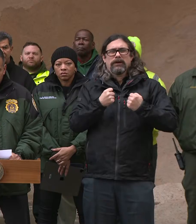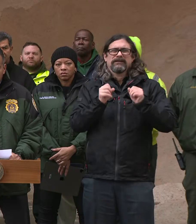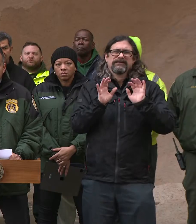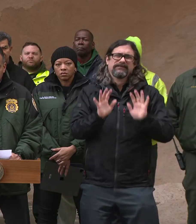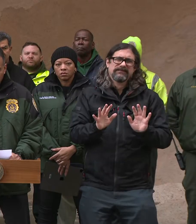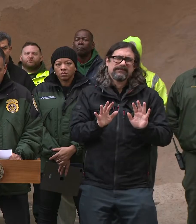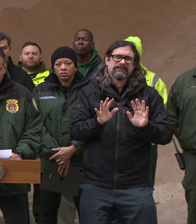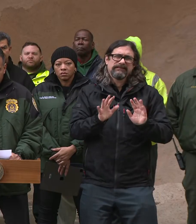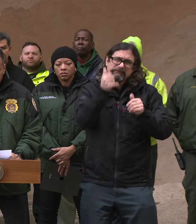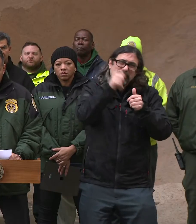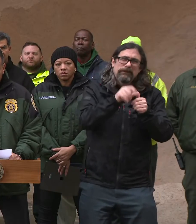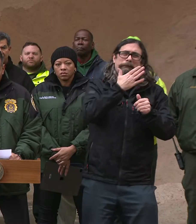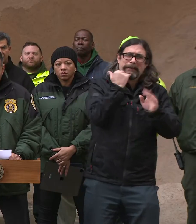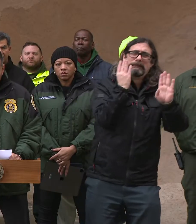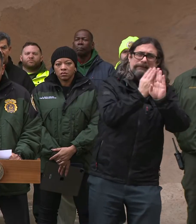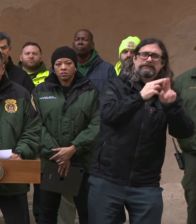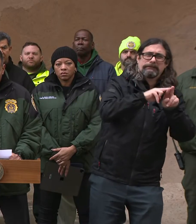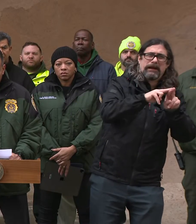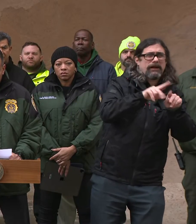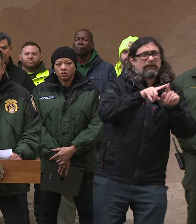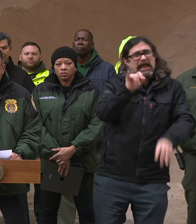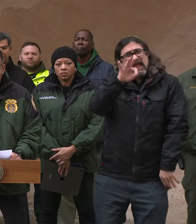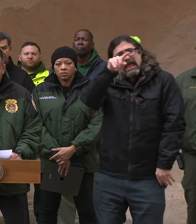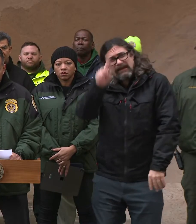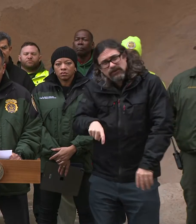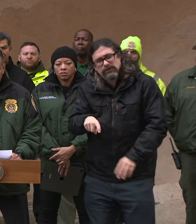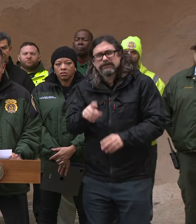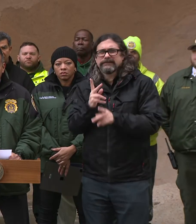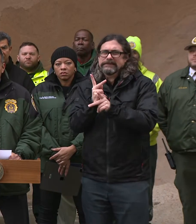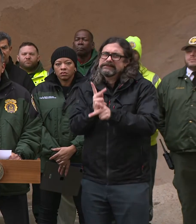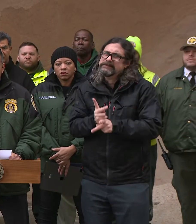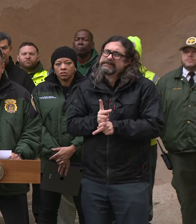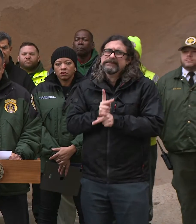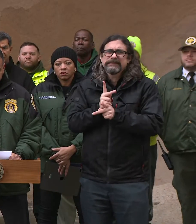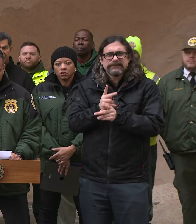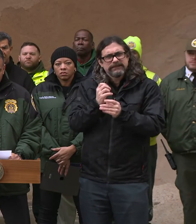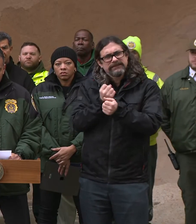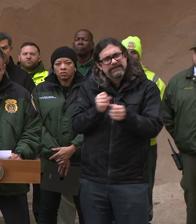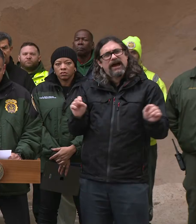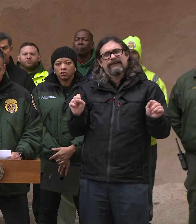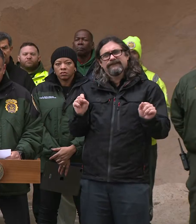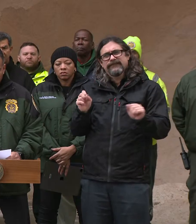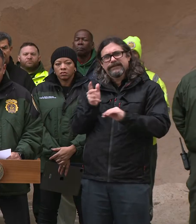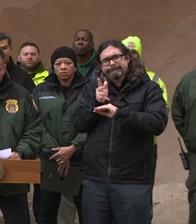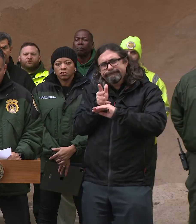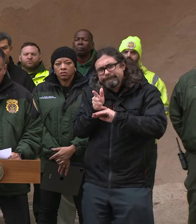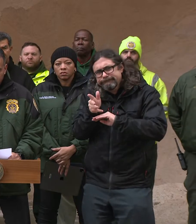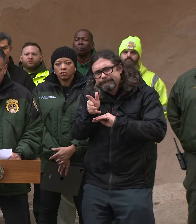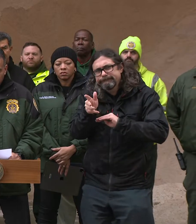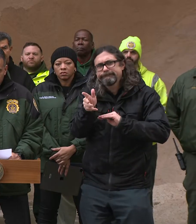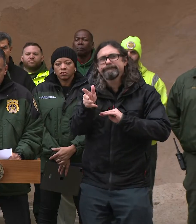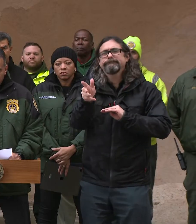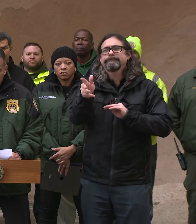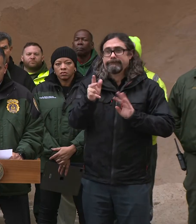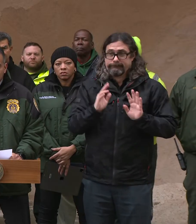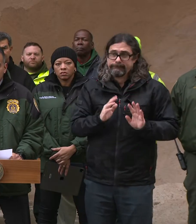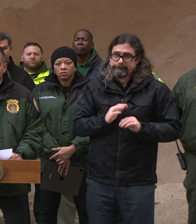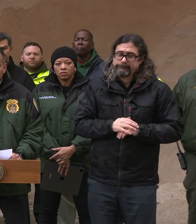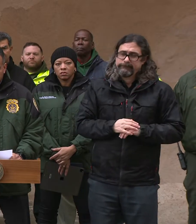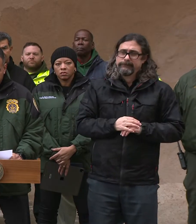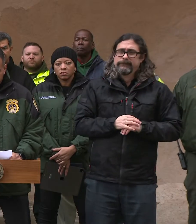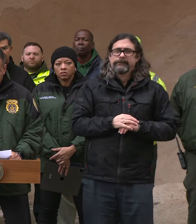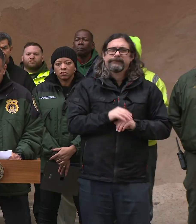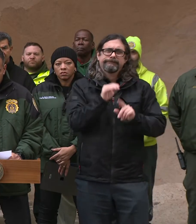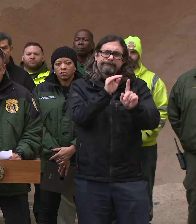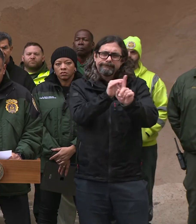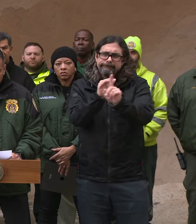risk, it slows down snow removal and makes the entire area around you less safe. Second, remember that while the strongest clear the streets and